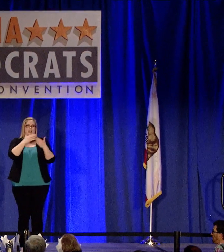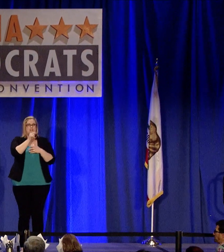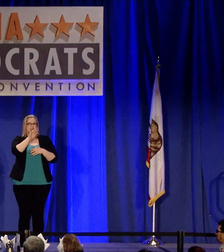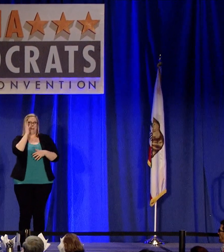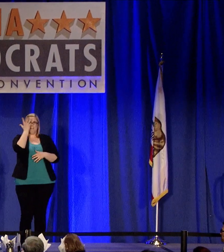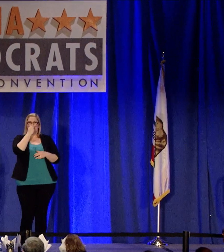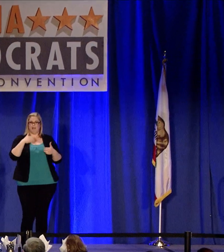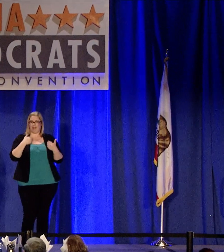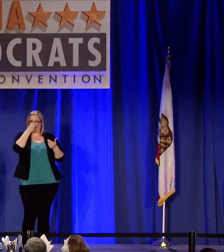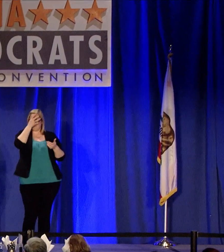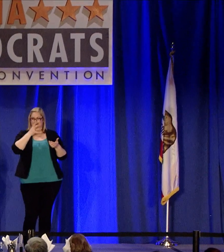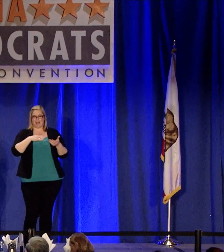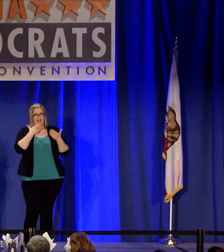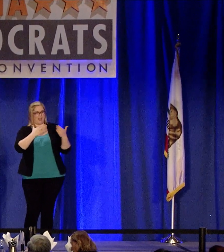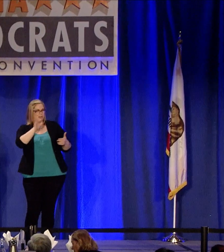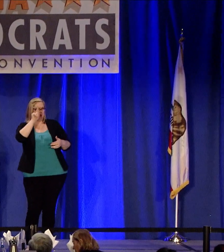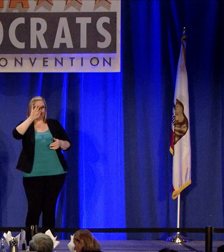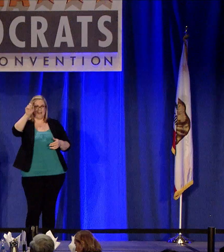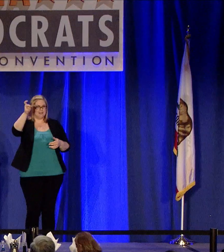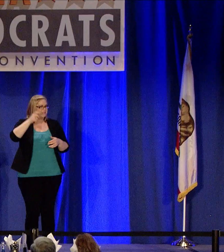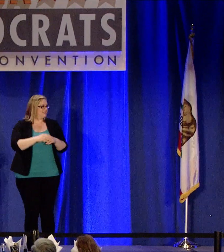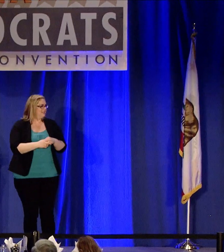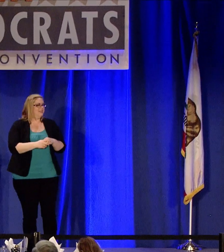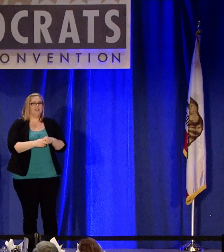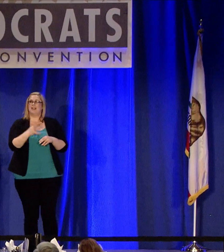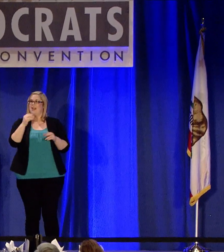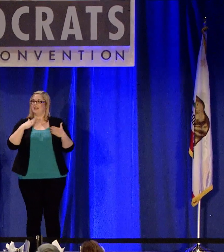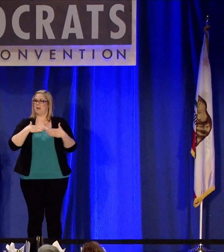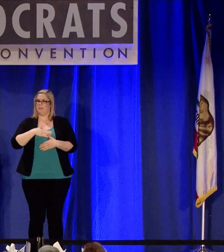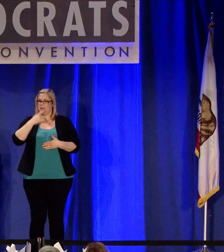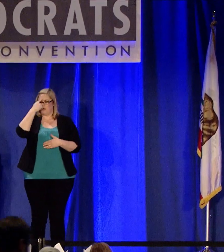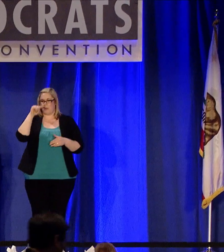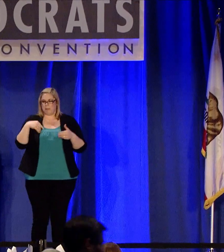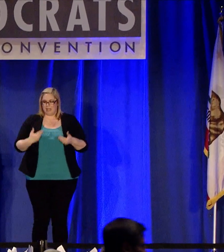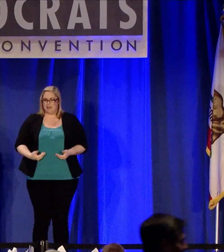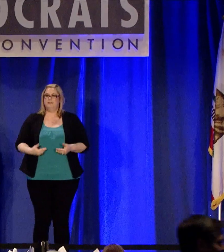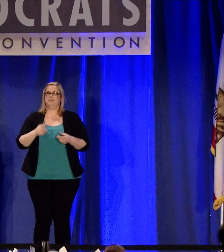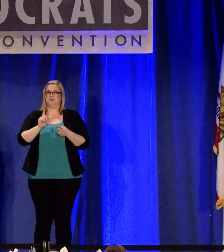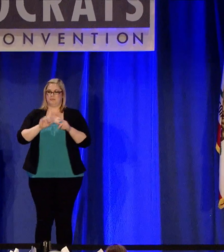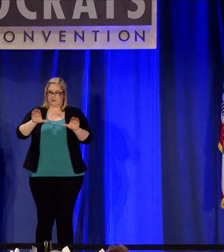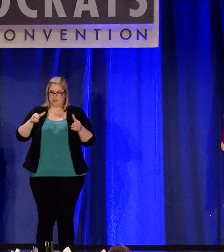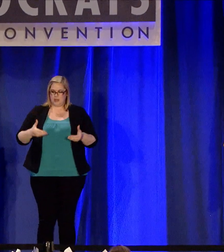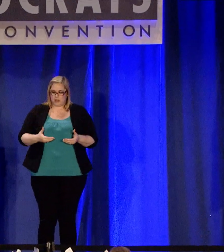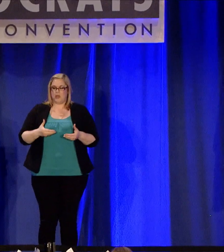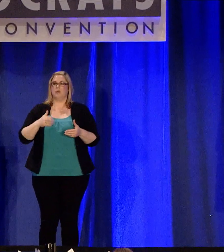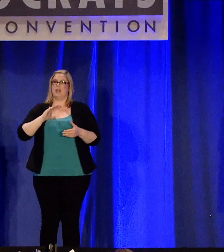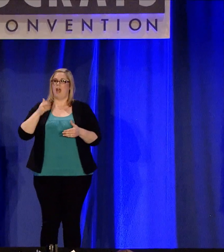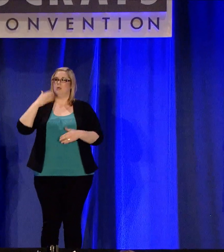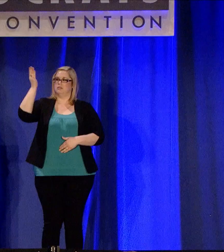man. And it's a pleasure for me to introduce our guest